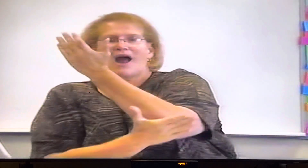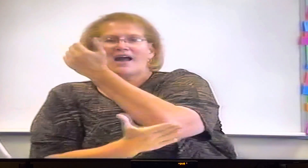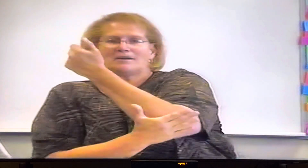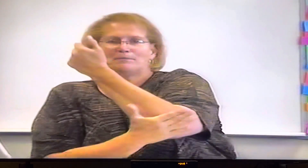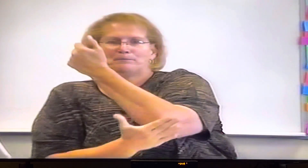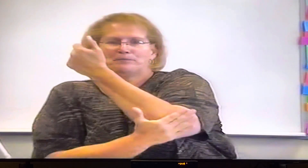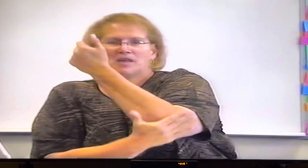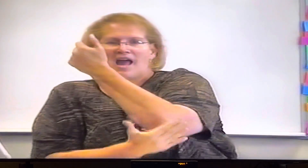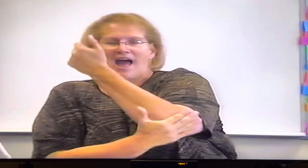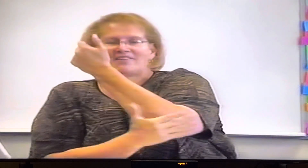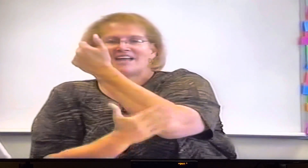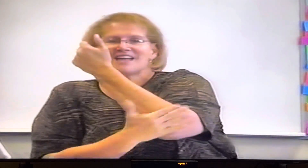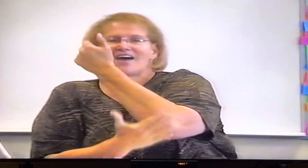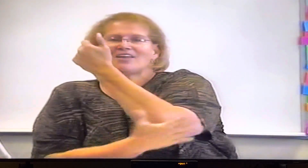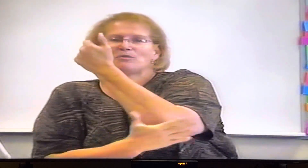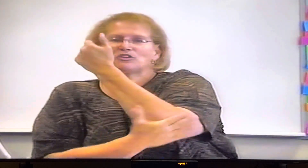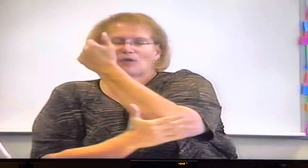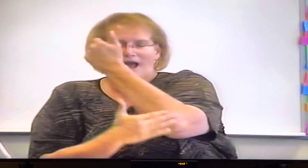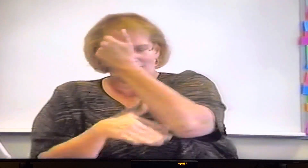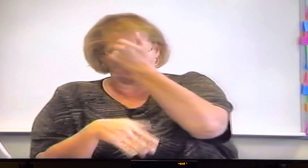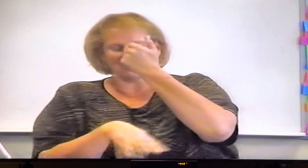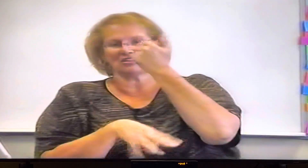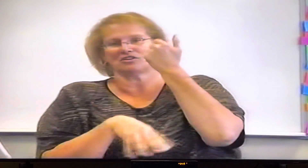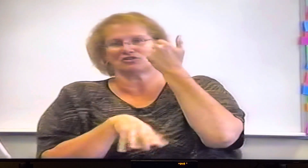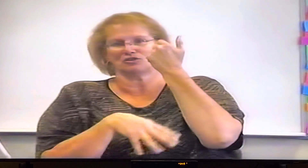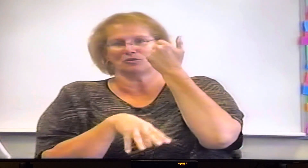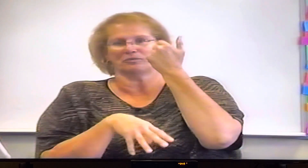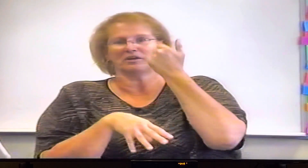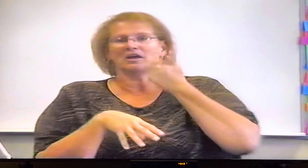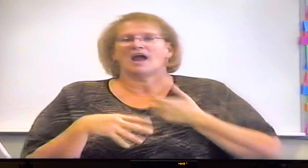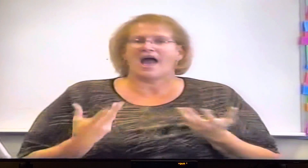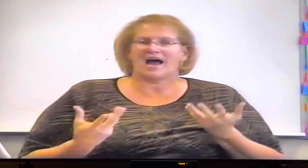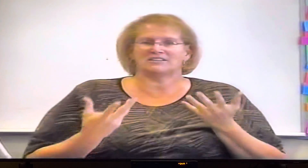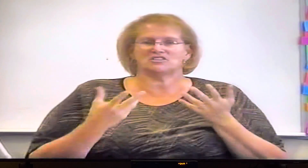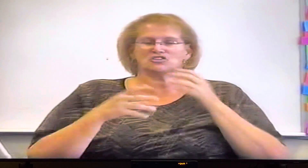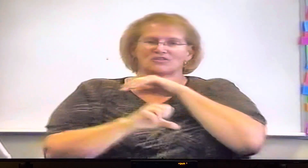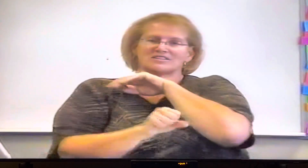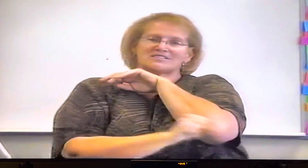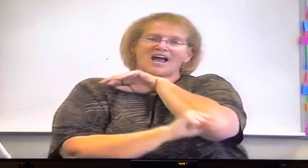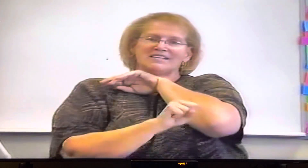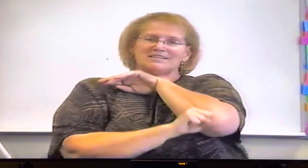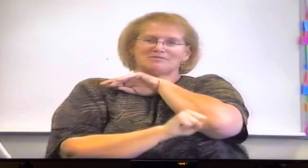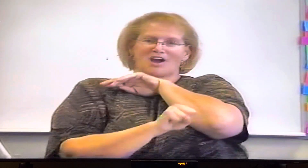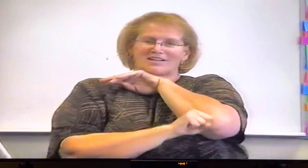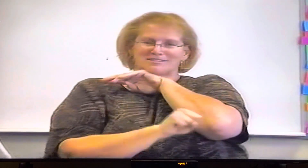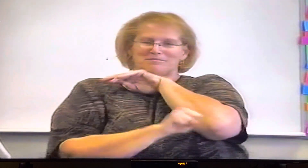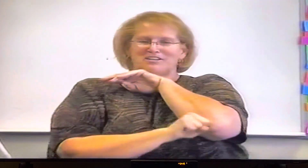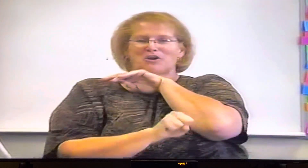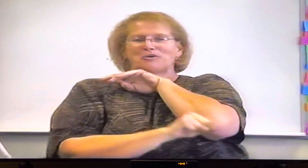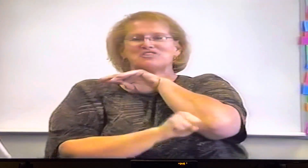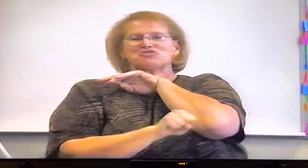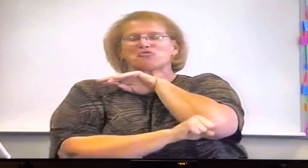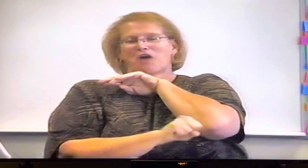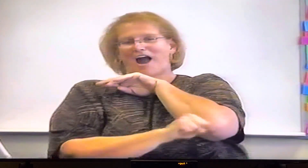crack them. And that's how they would crack them into their soup. And so the sign got to be known as